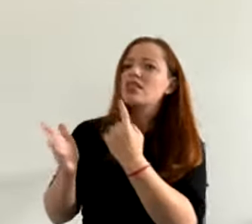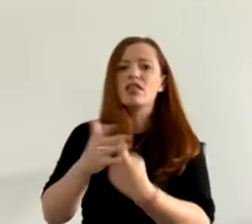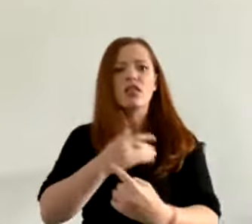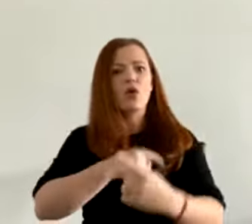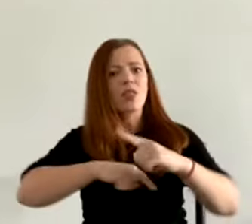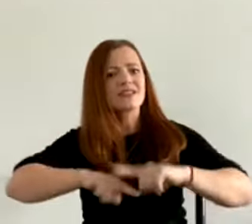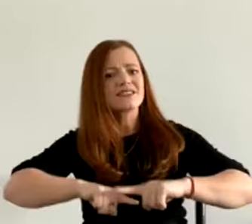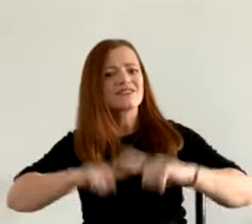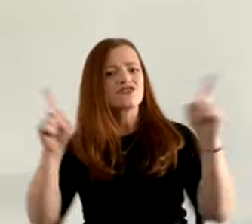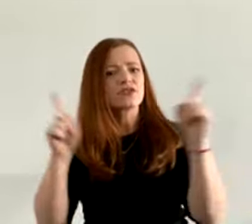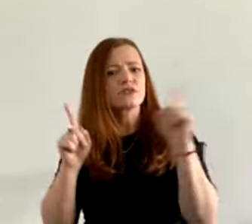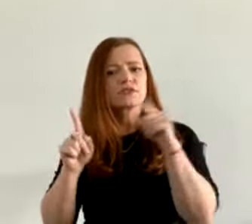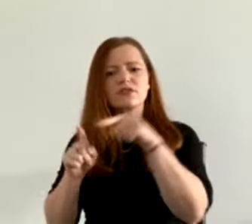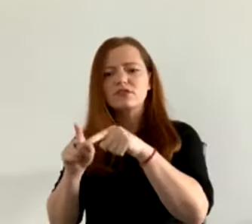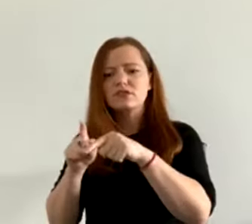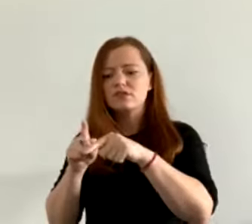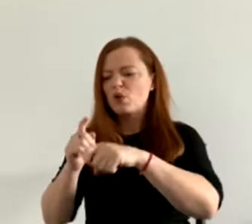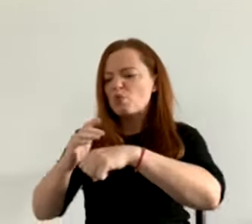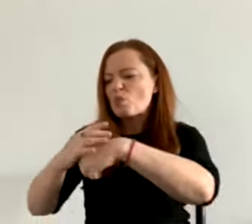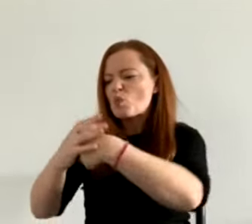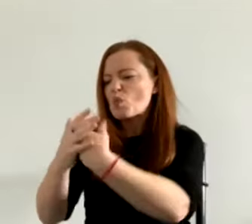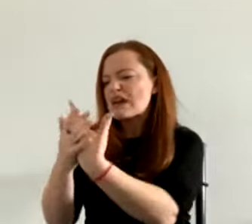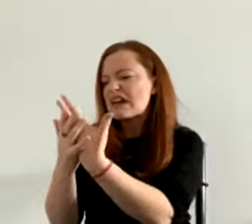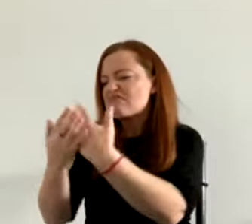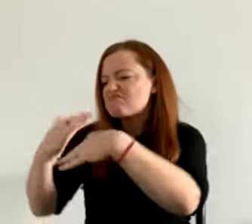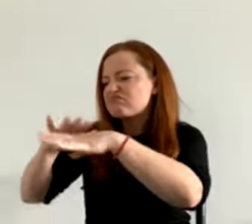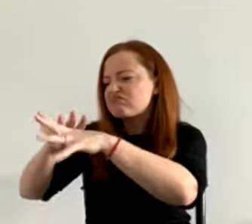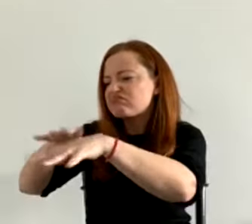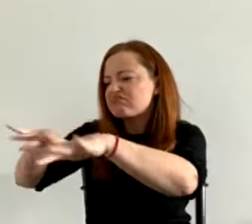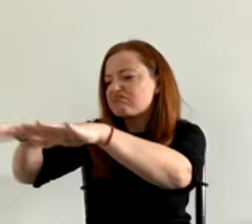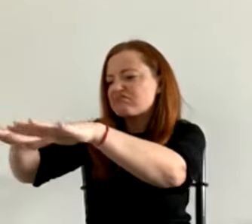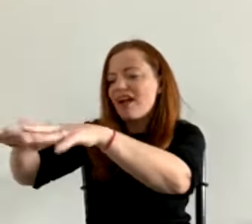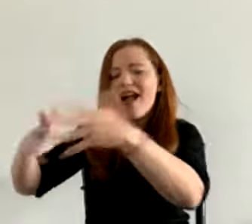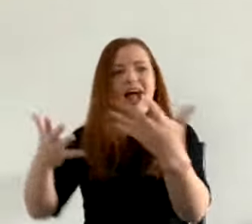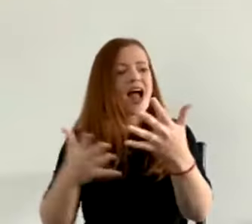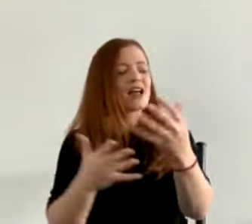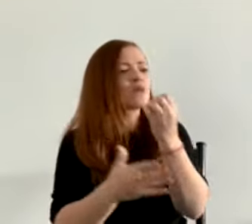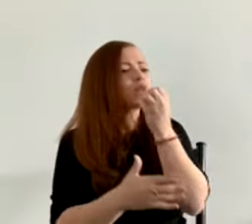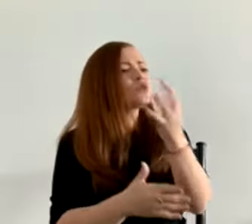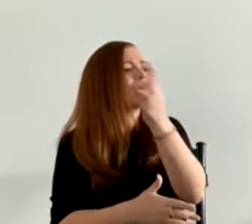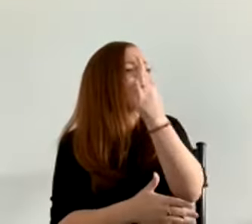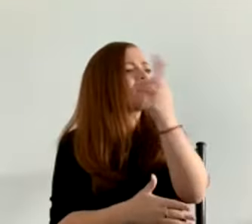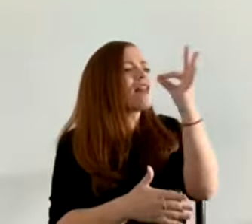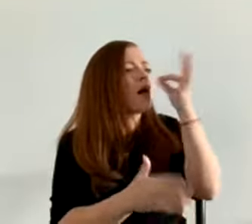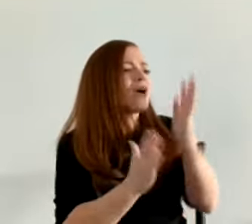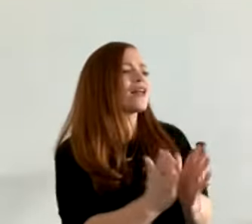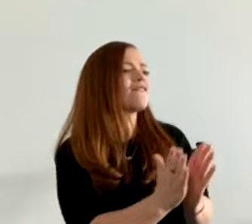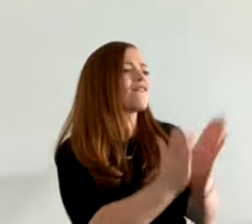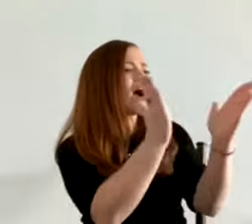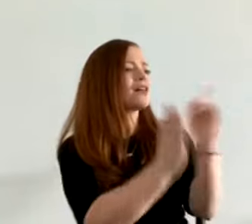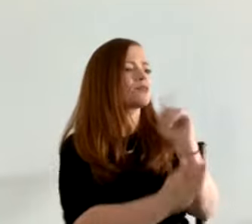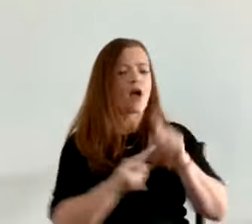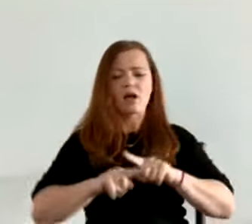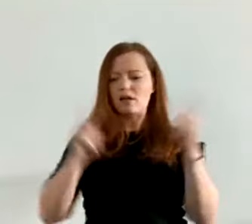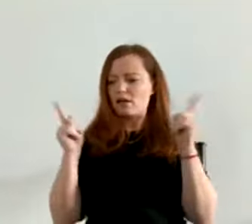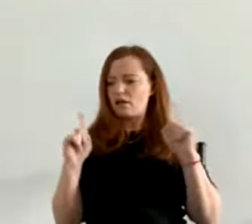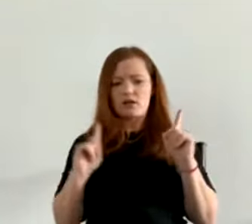a weed growing unapologetically in a lawn, and a hyacinth arranged in a hand-painted vase is